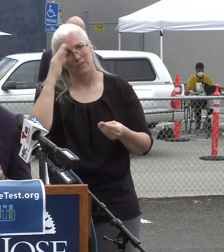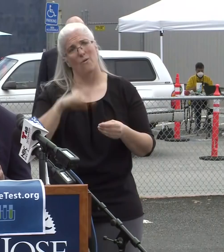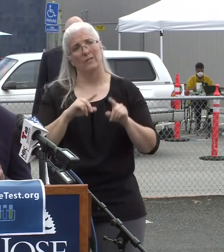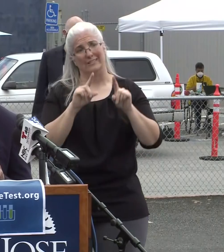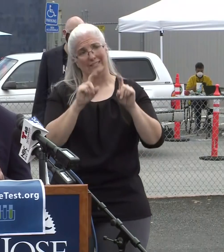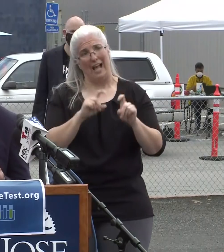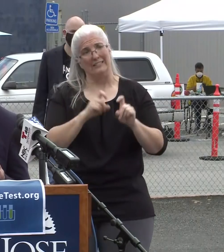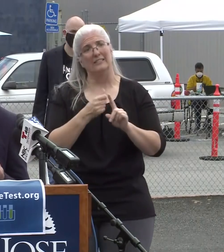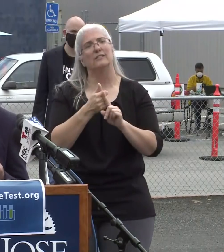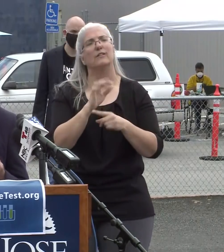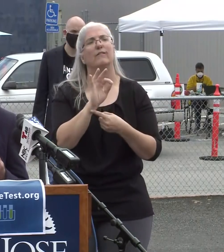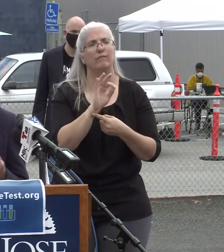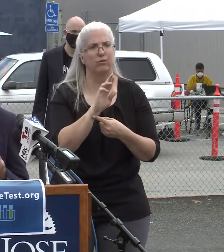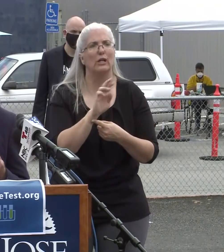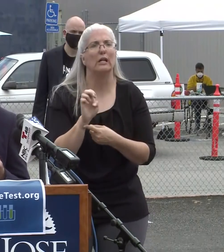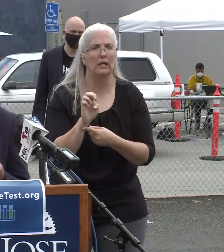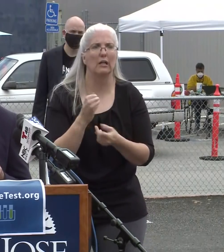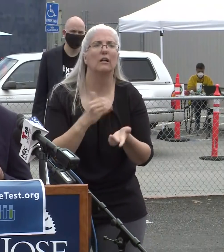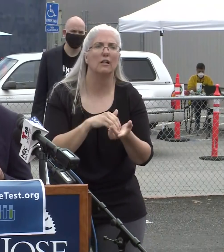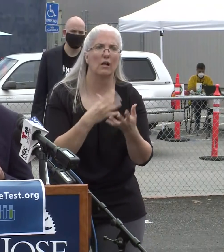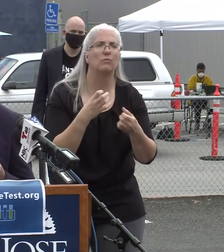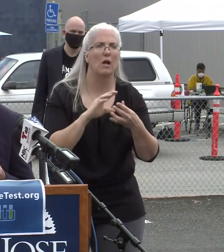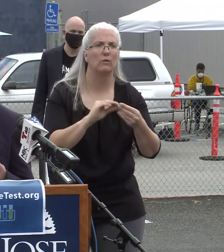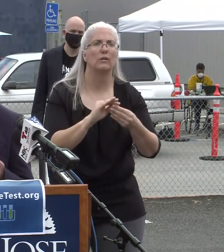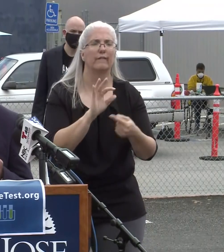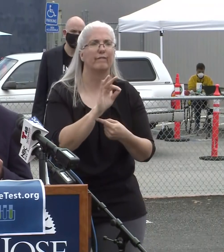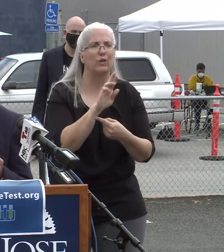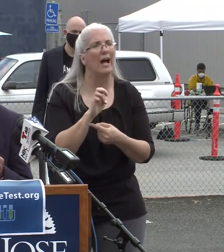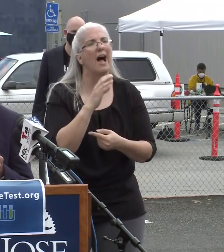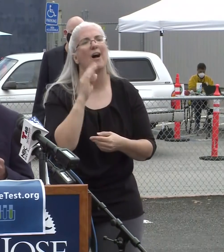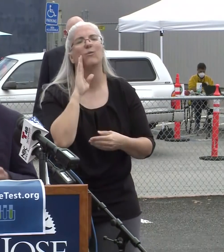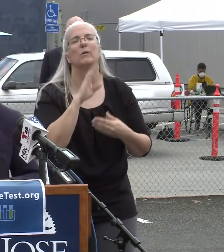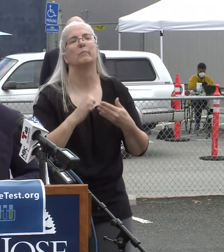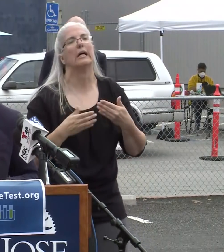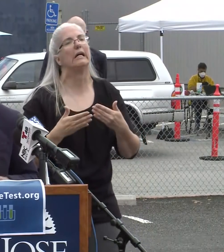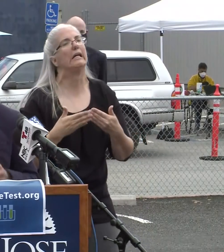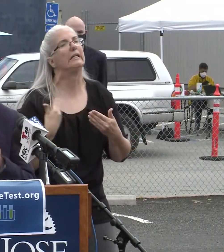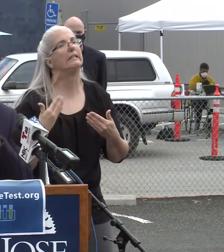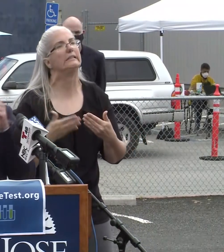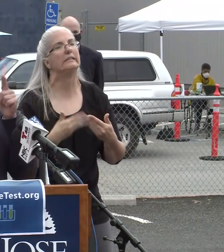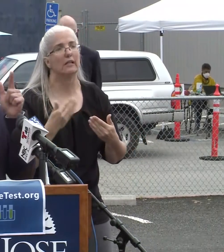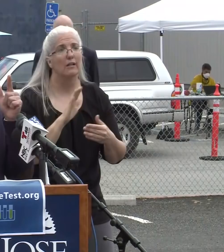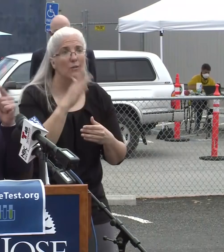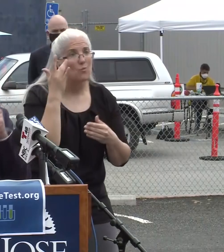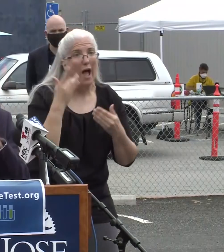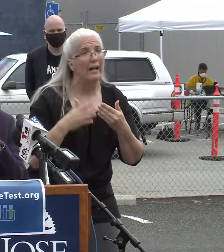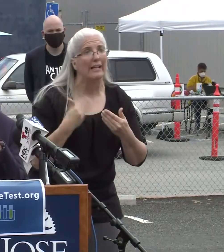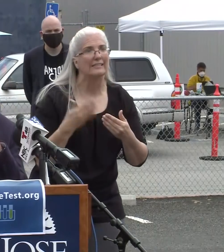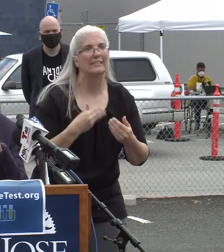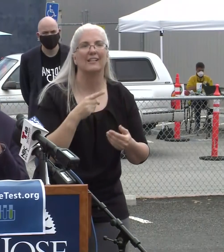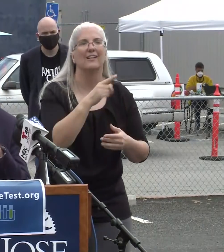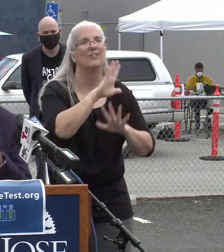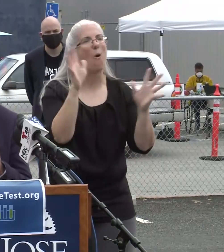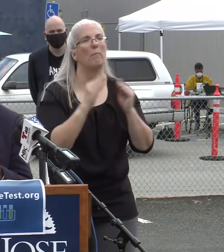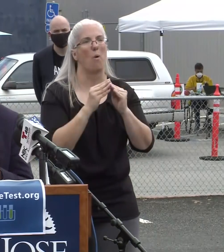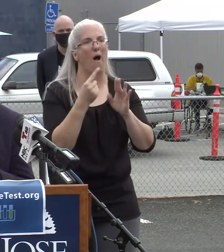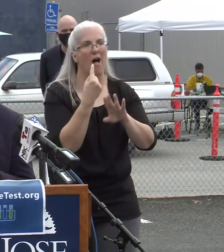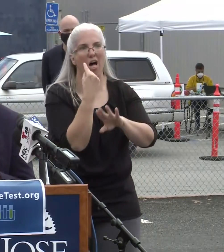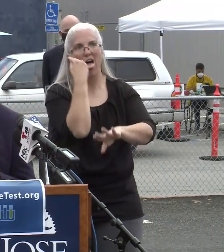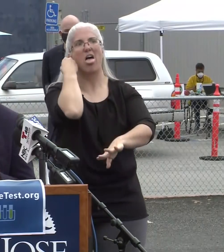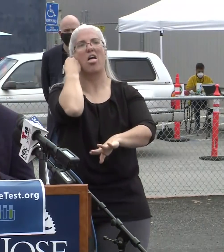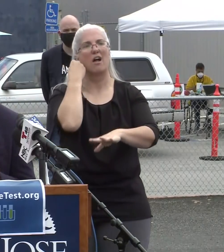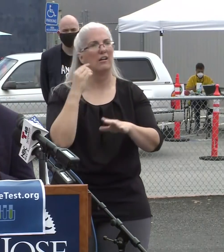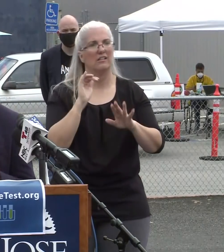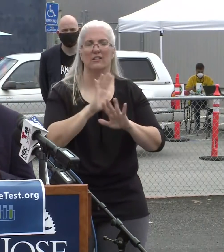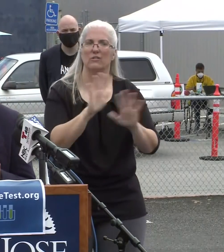free. It's going to be easy. And I say easy because we're no longer using a long swab that goes all the way to the back